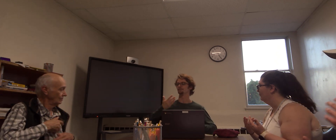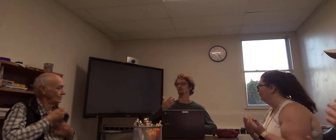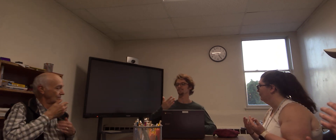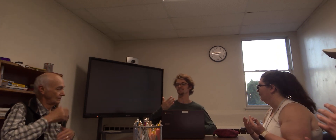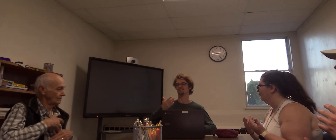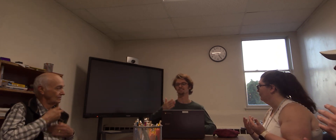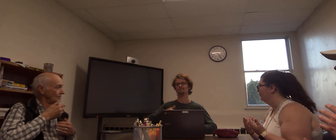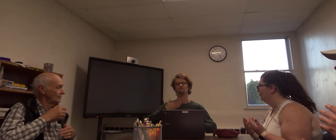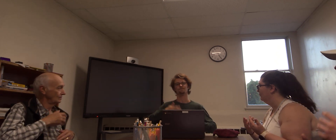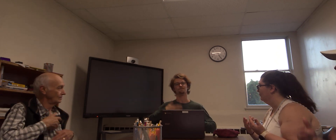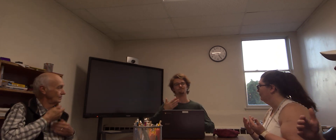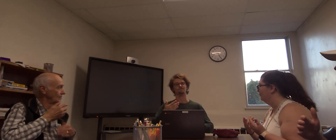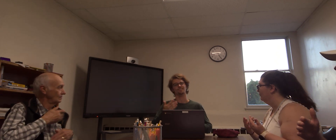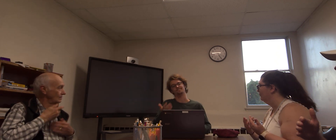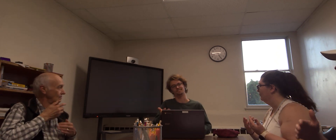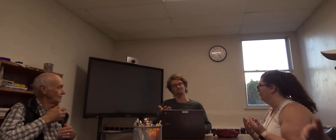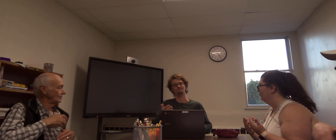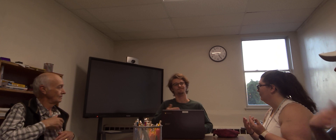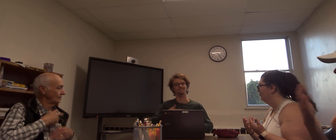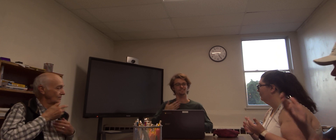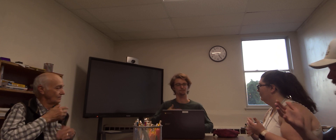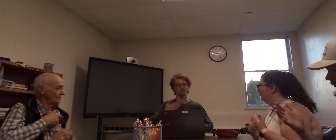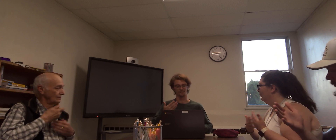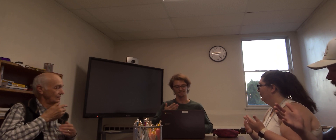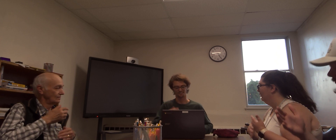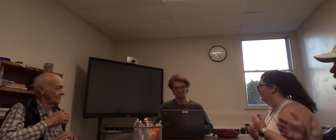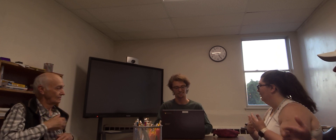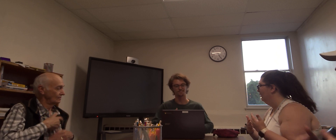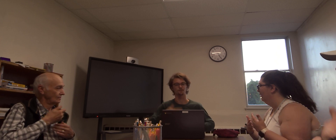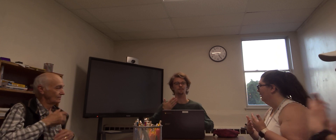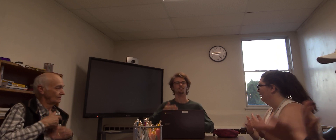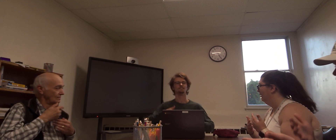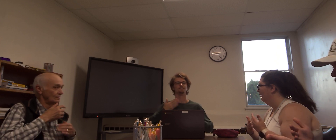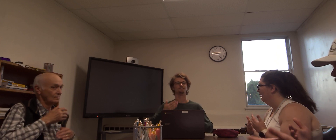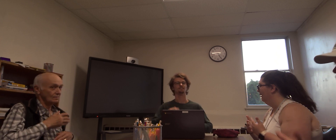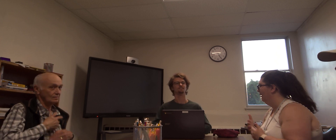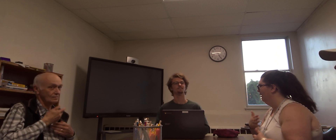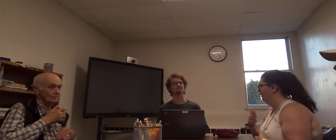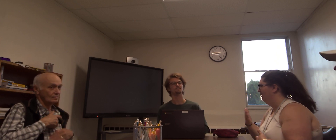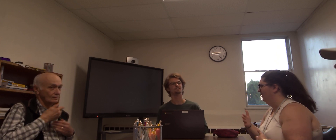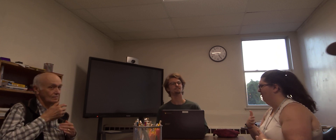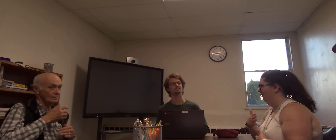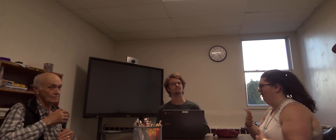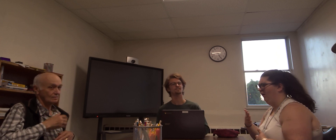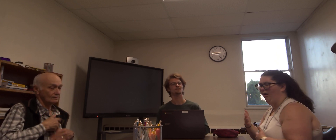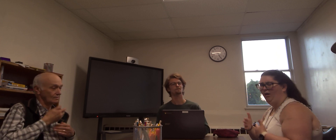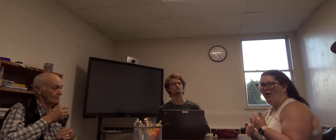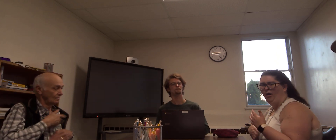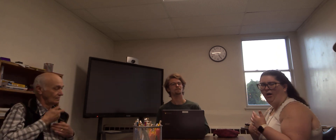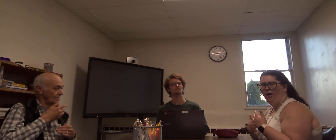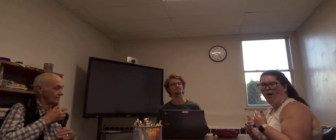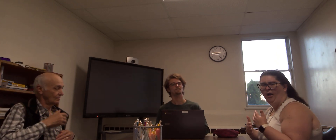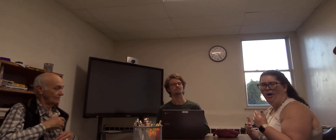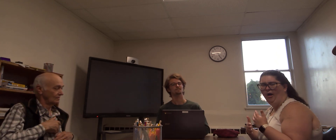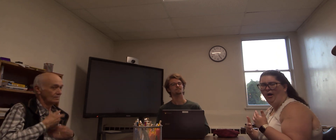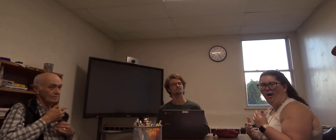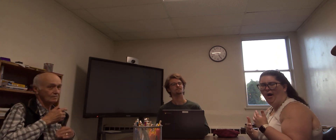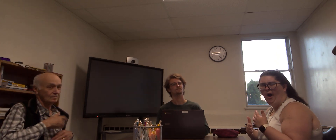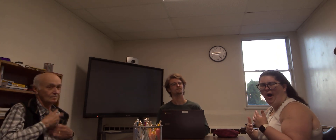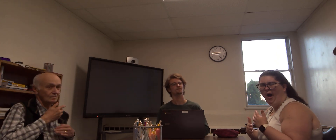upwards. That's just the typical way that you sign Oh, it. that's so. interesting. I can't even do it that way. Because this is my dominant, but I would do it this